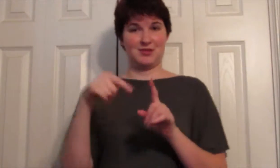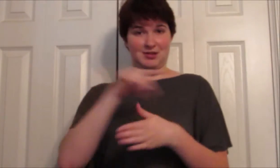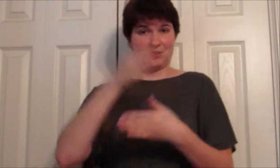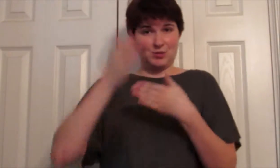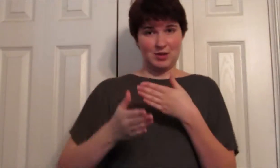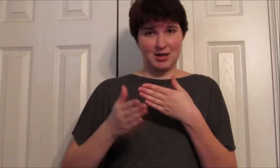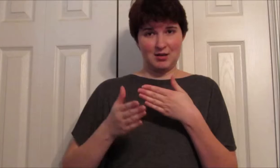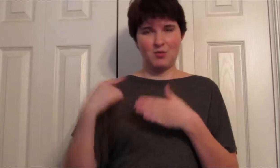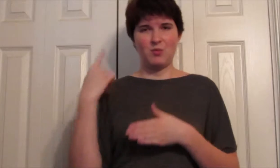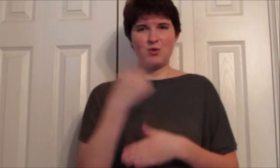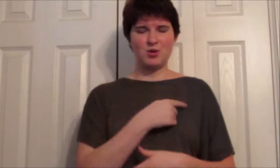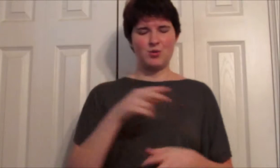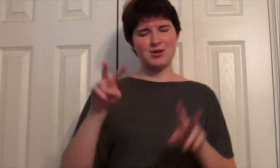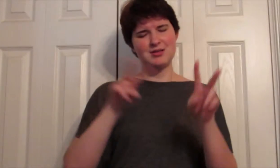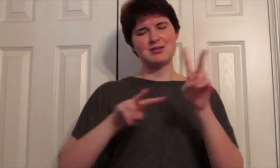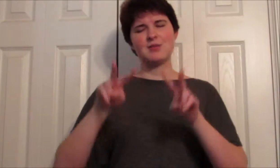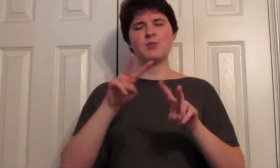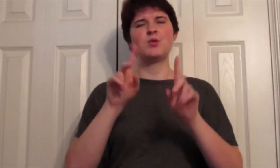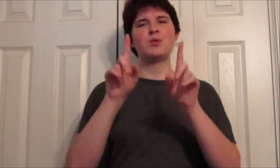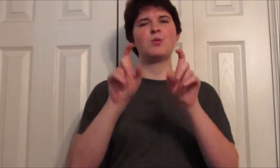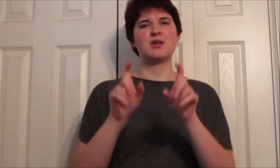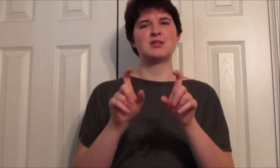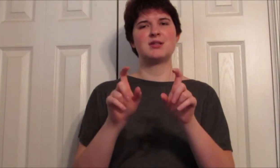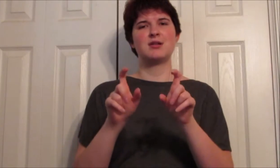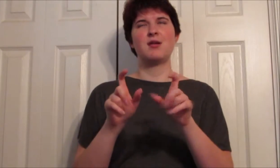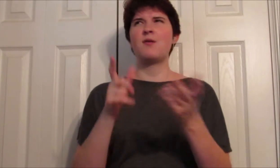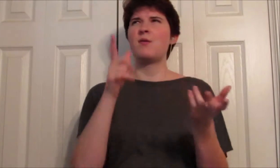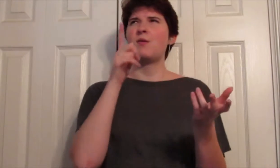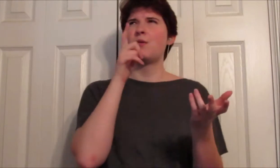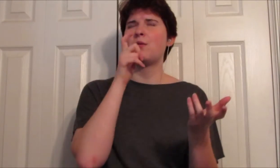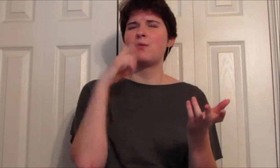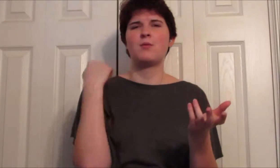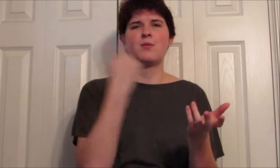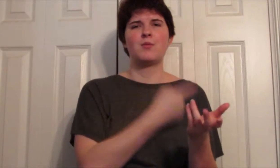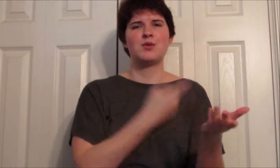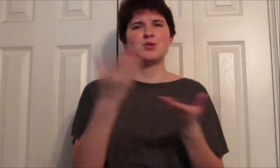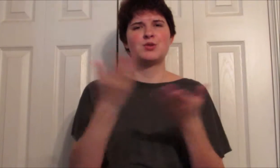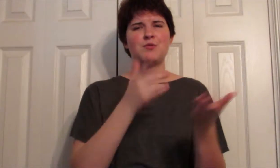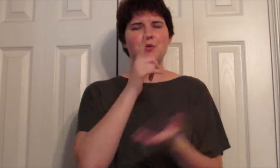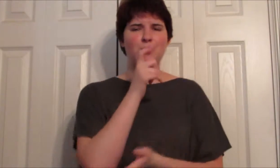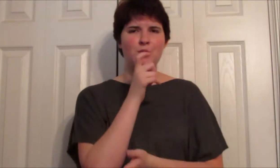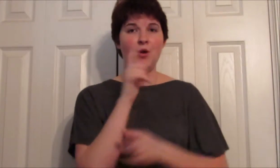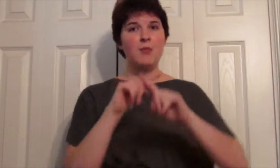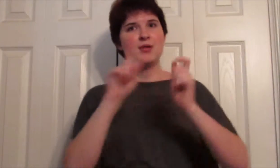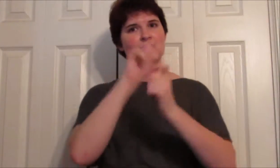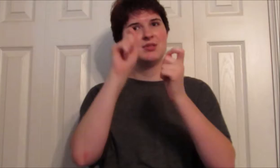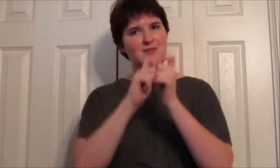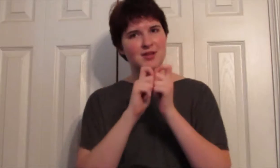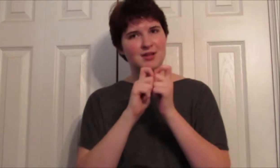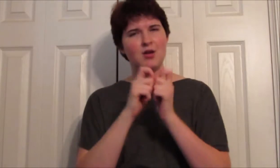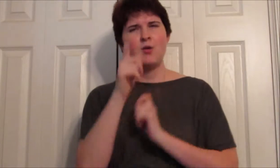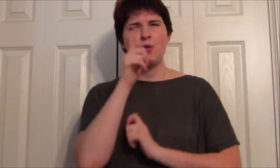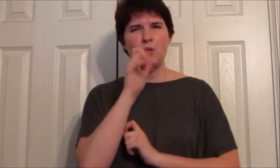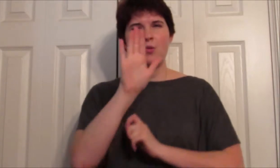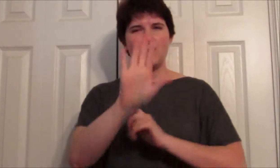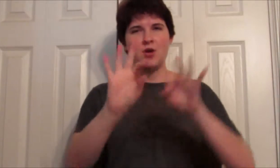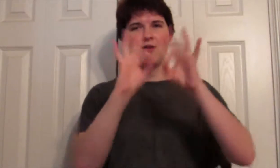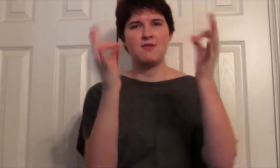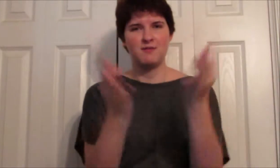this weekend we're going to examine the question of who will we serve? But specifically, who will your family